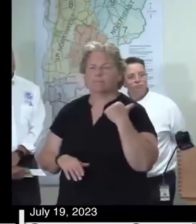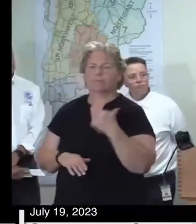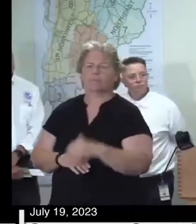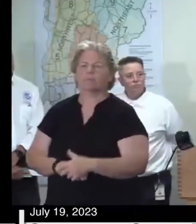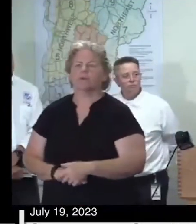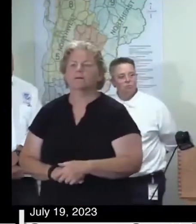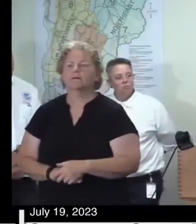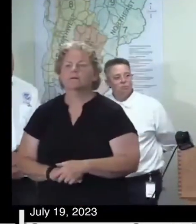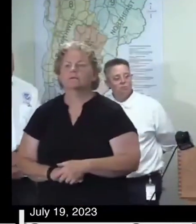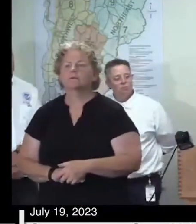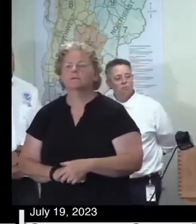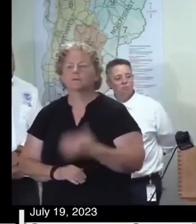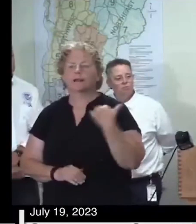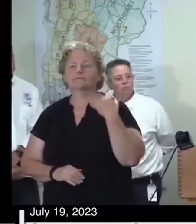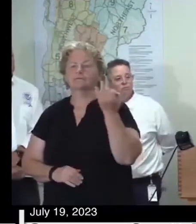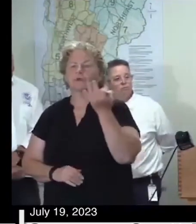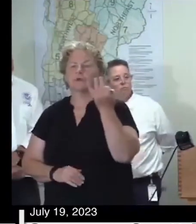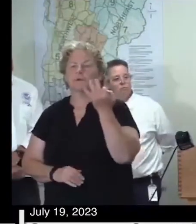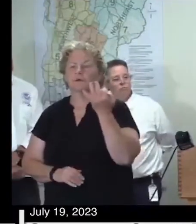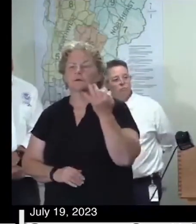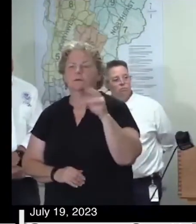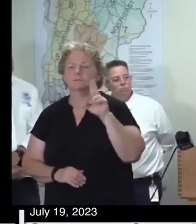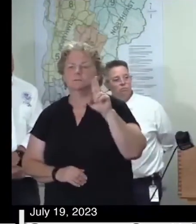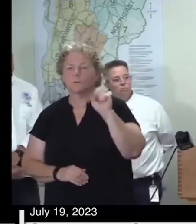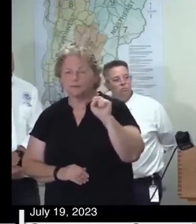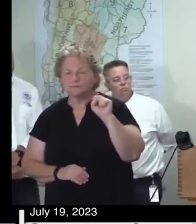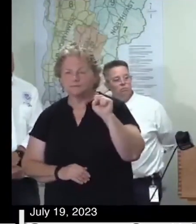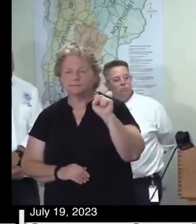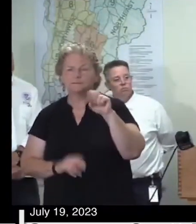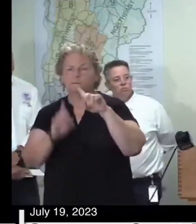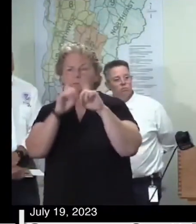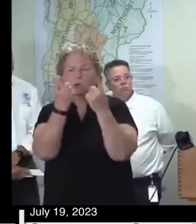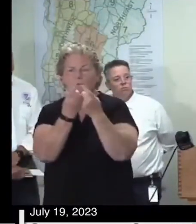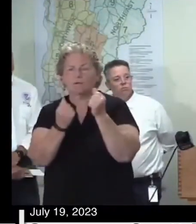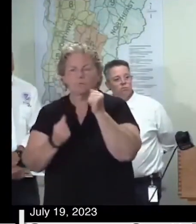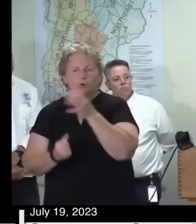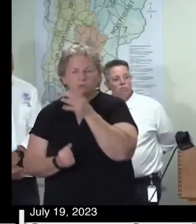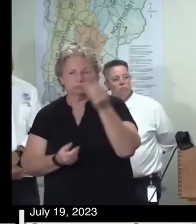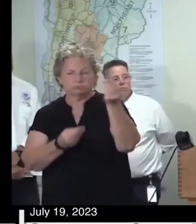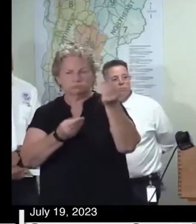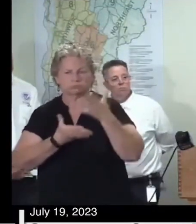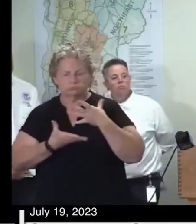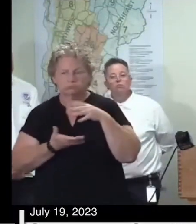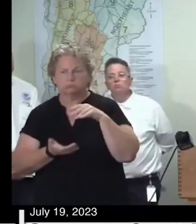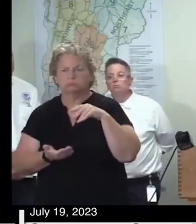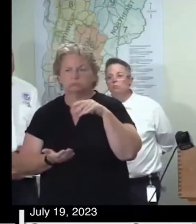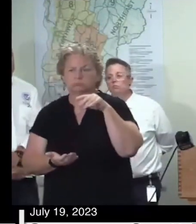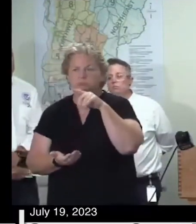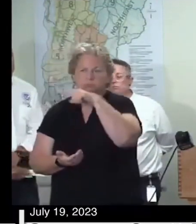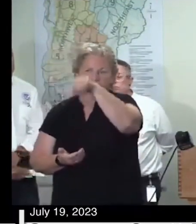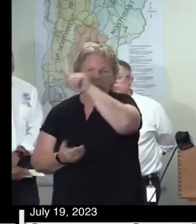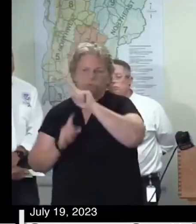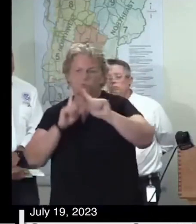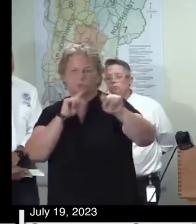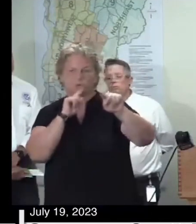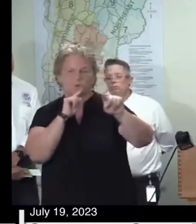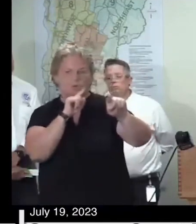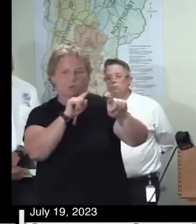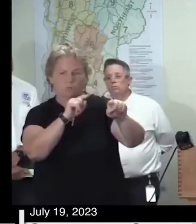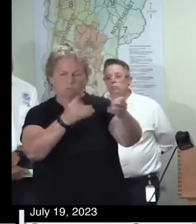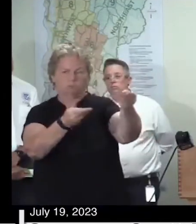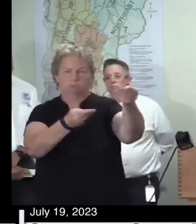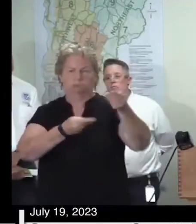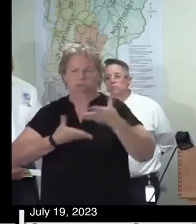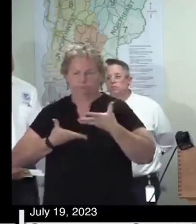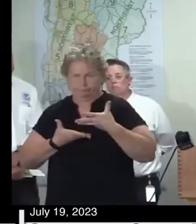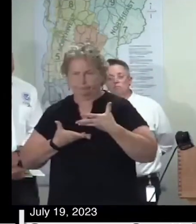Farm Service Agency is the reporting agency. So they're collecting data from farmers that are reporting in. As of